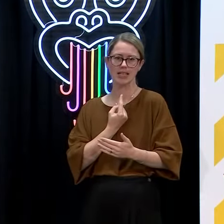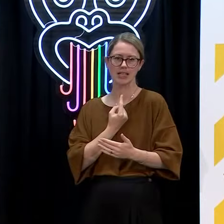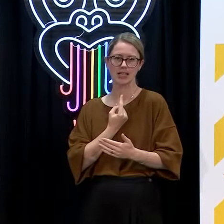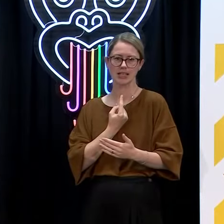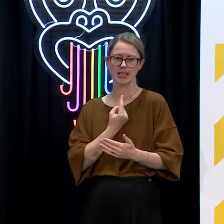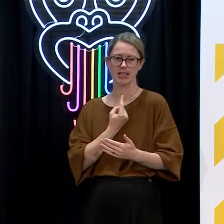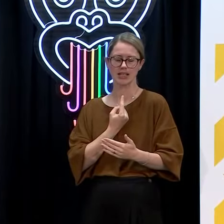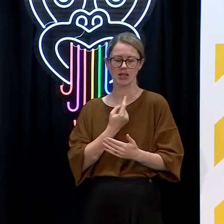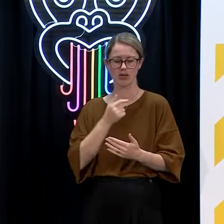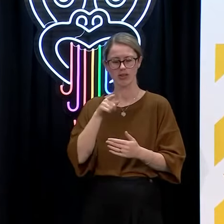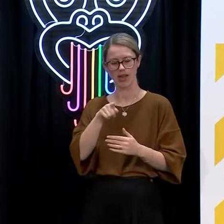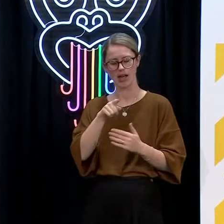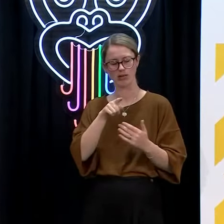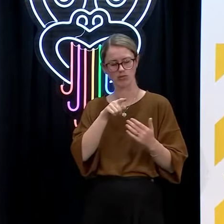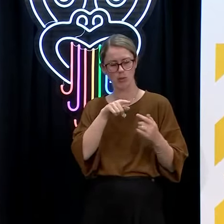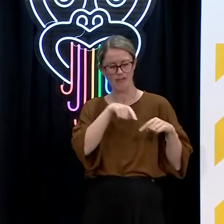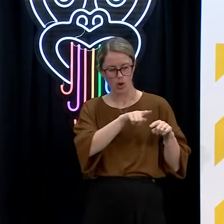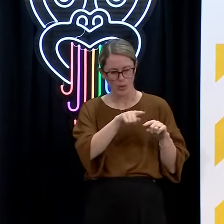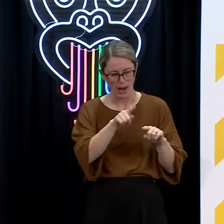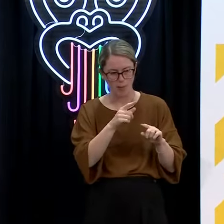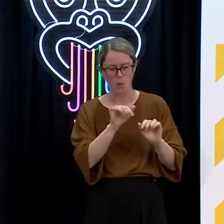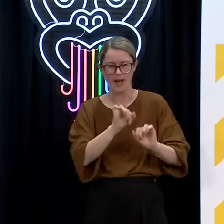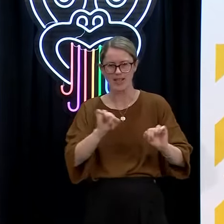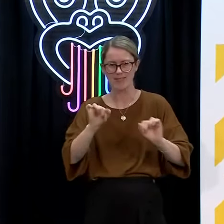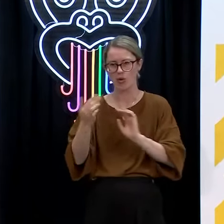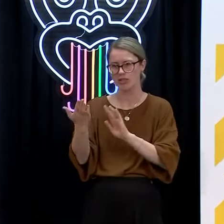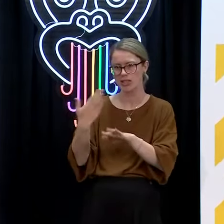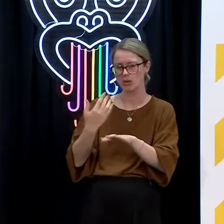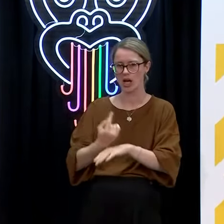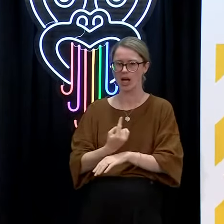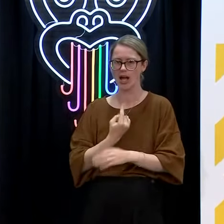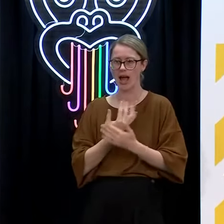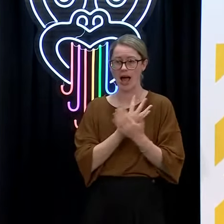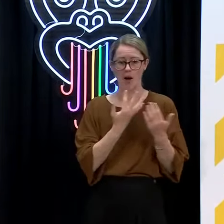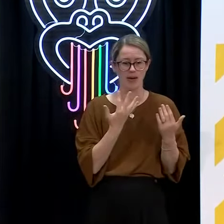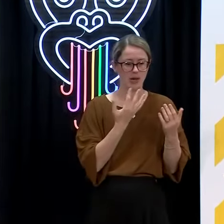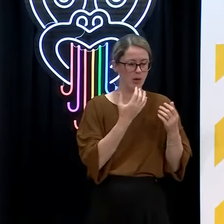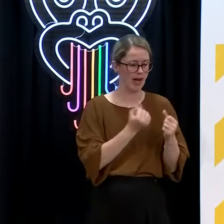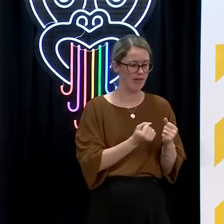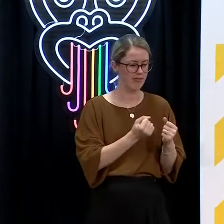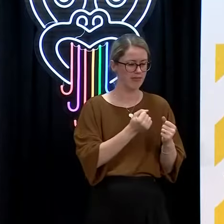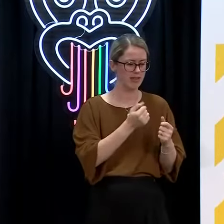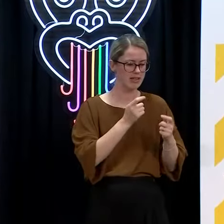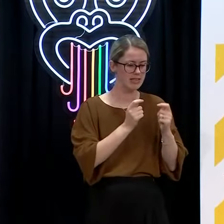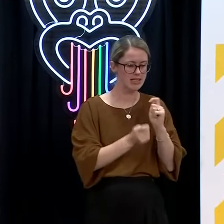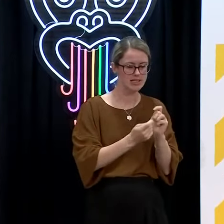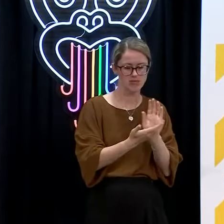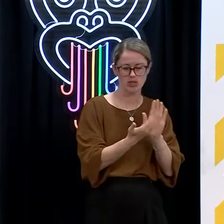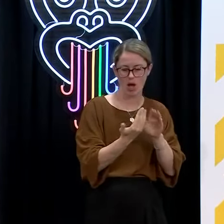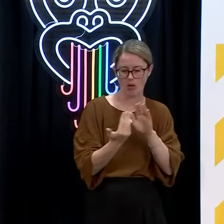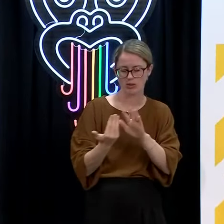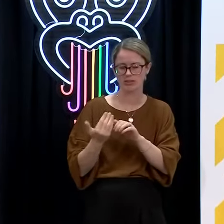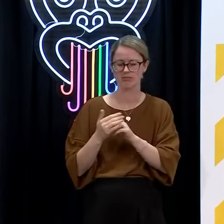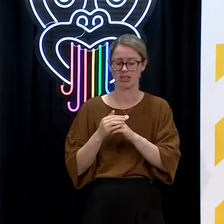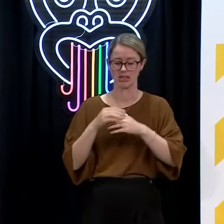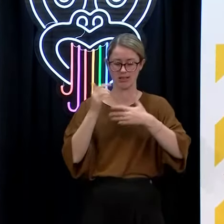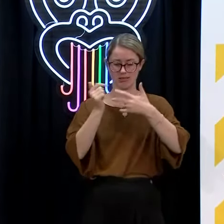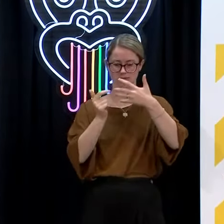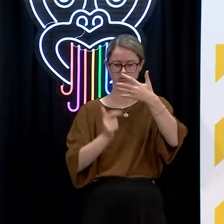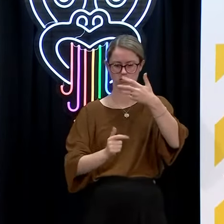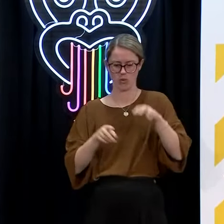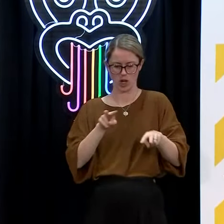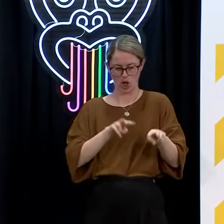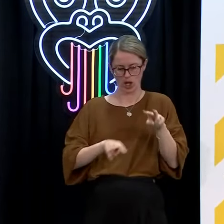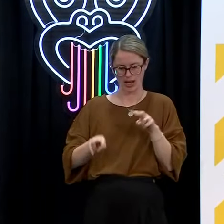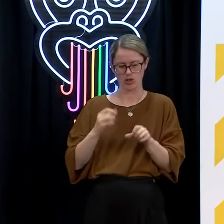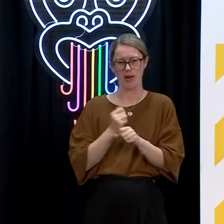known contacts who are isolating that we're waiting for test results for? How many do we have test results for, and what does that tell us? These are all things that we